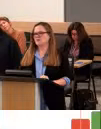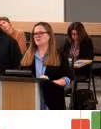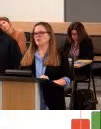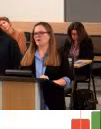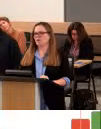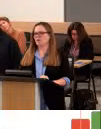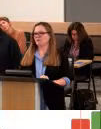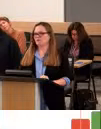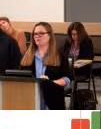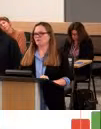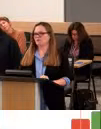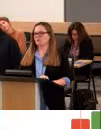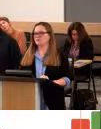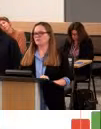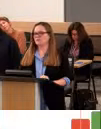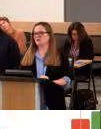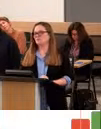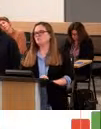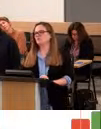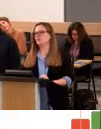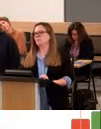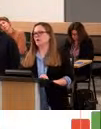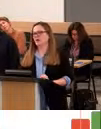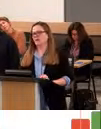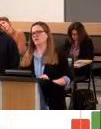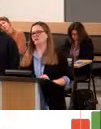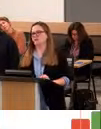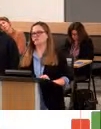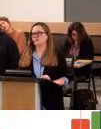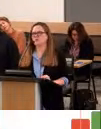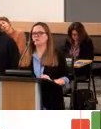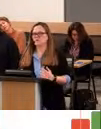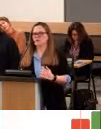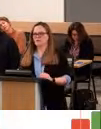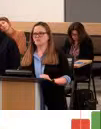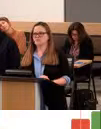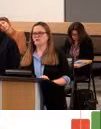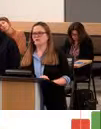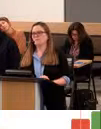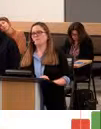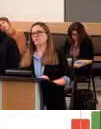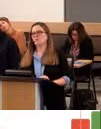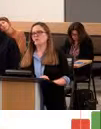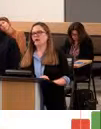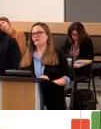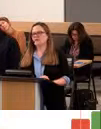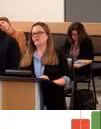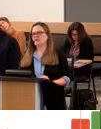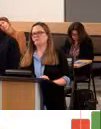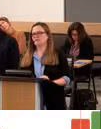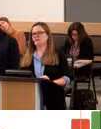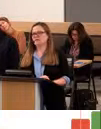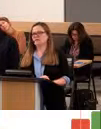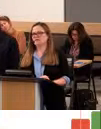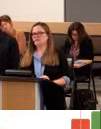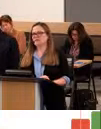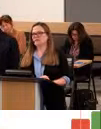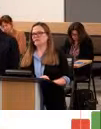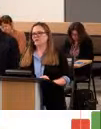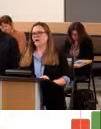is really valuable to share is this comes from a feedback survey where we ask them to tell